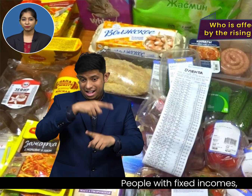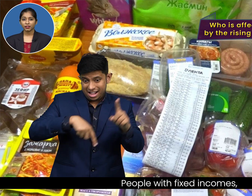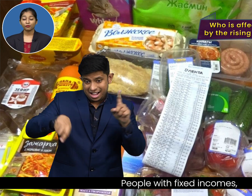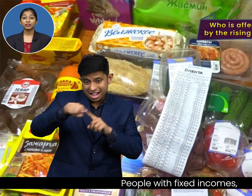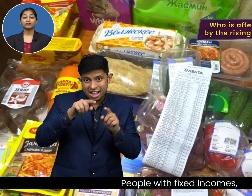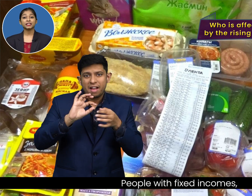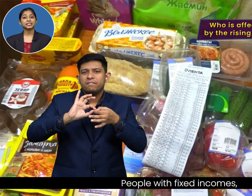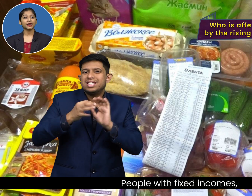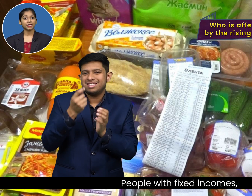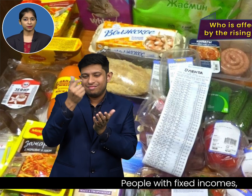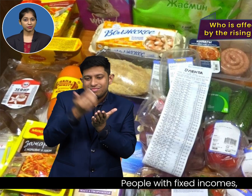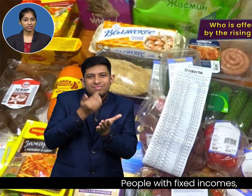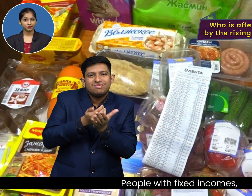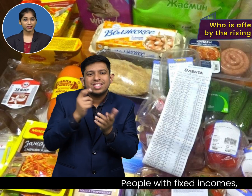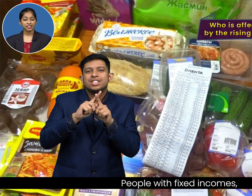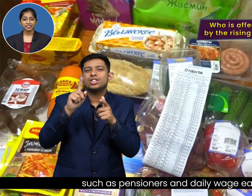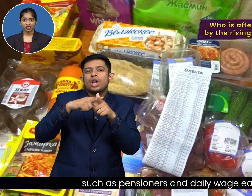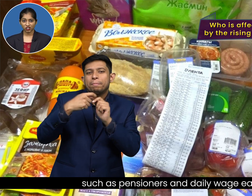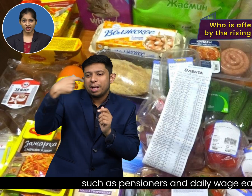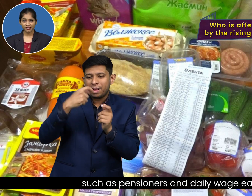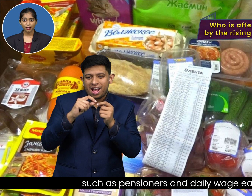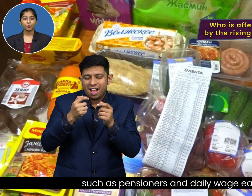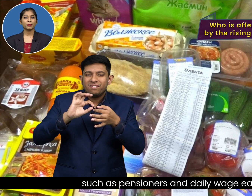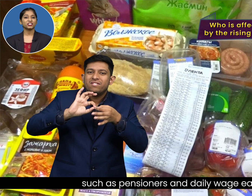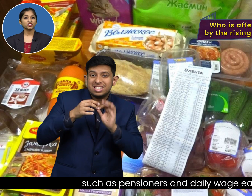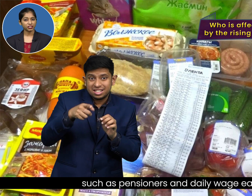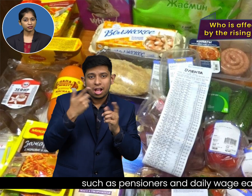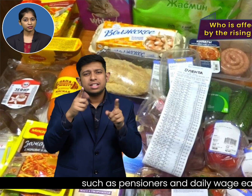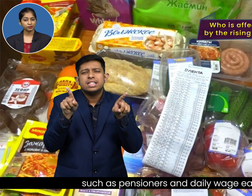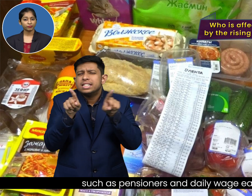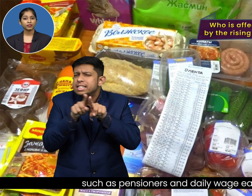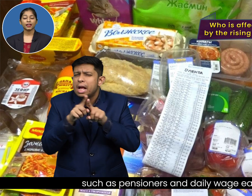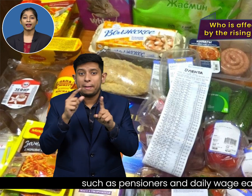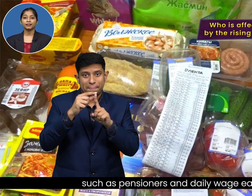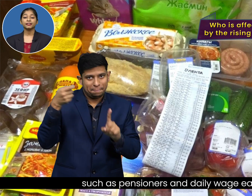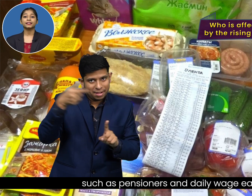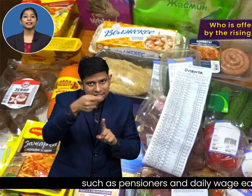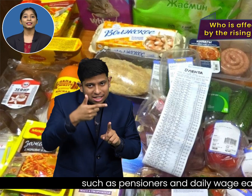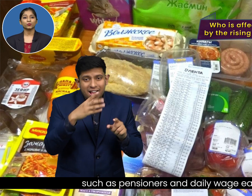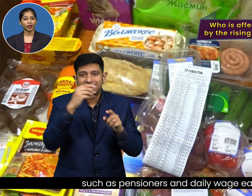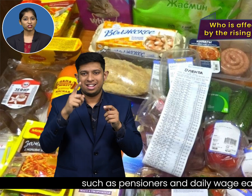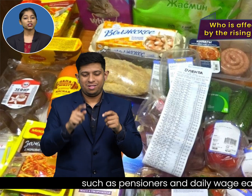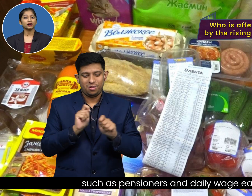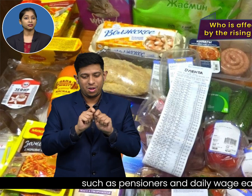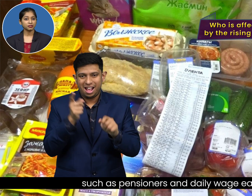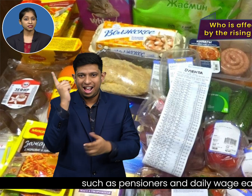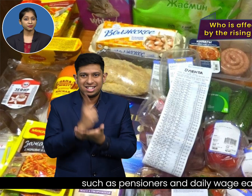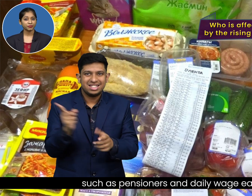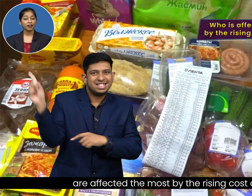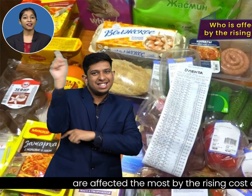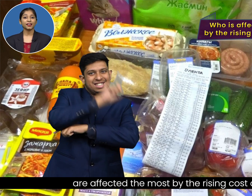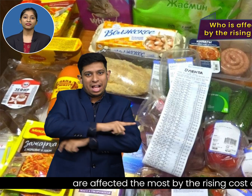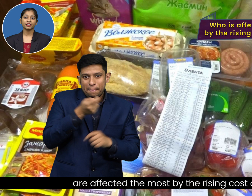People with fixed incomes such as pensioners and daily wage